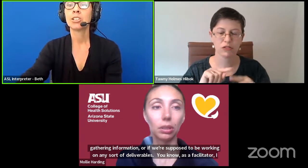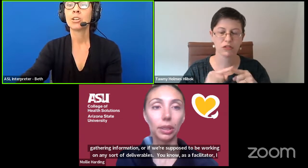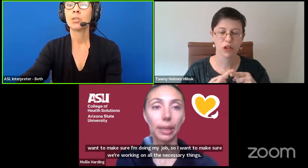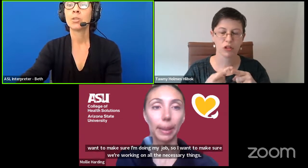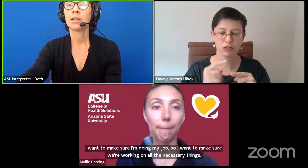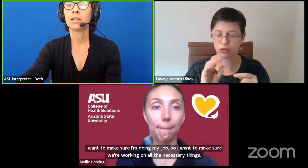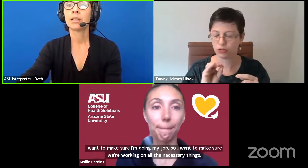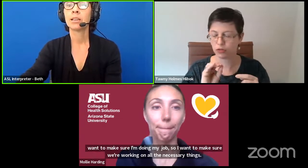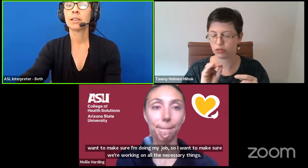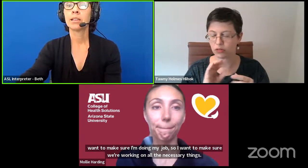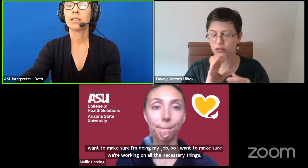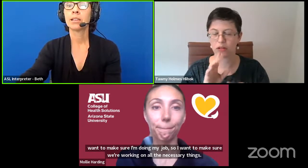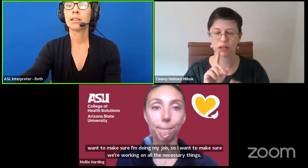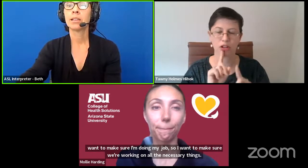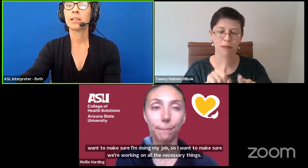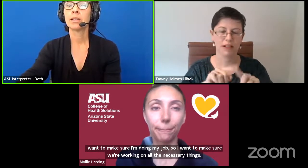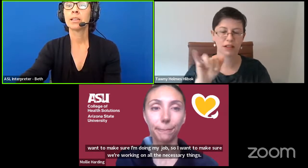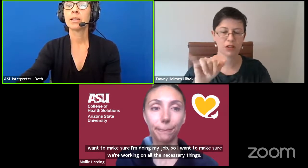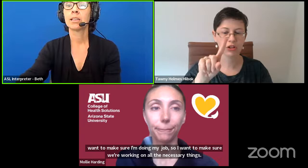So